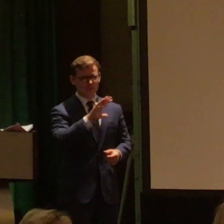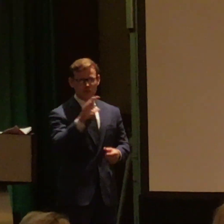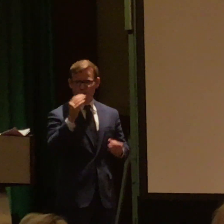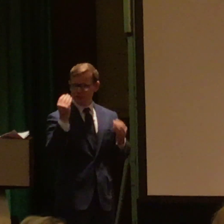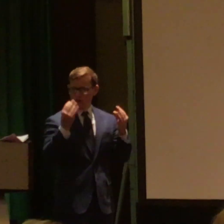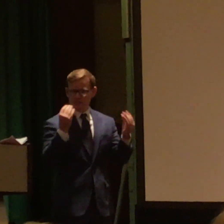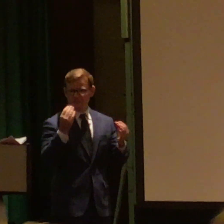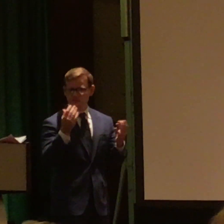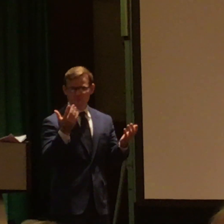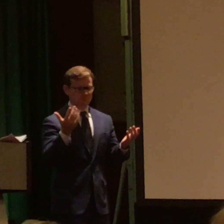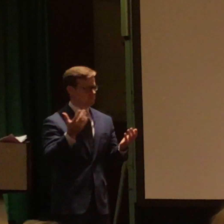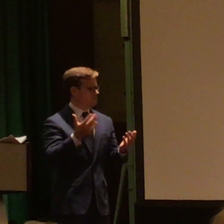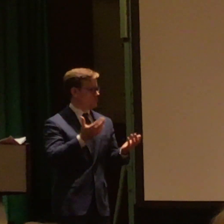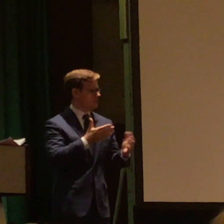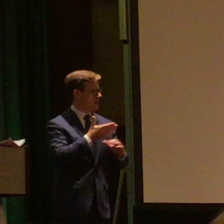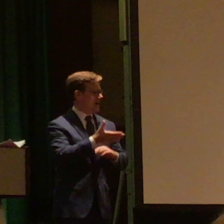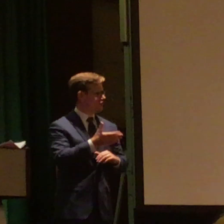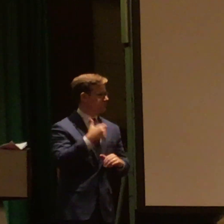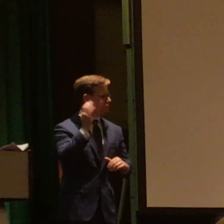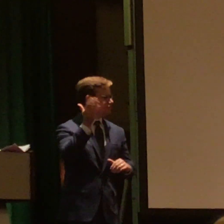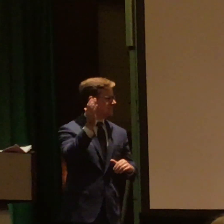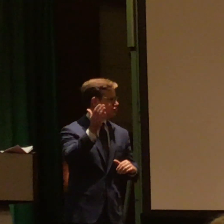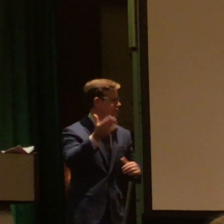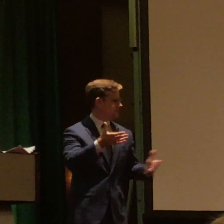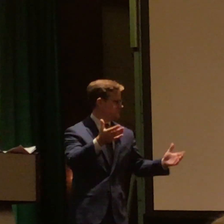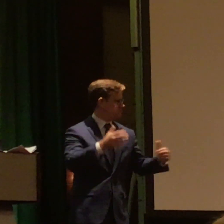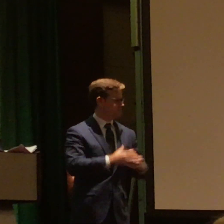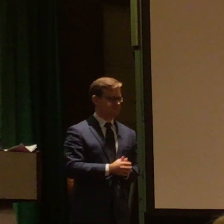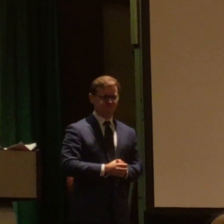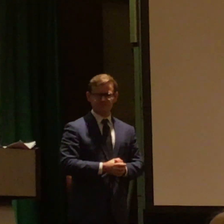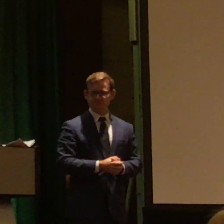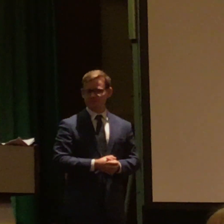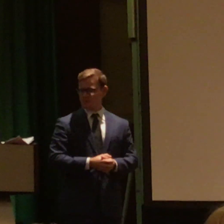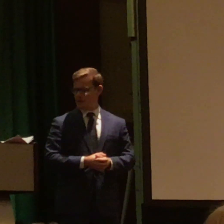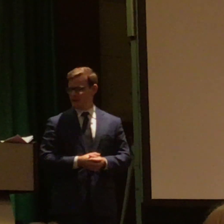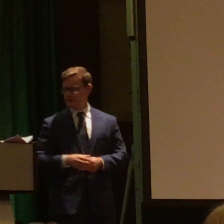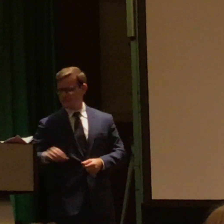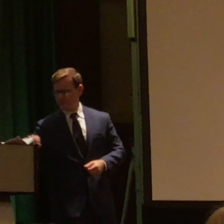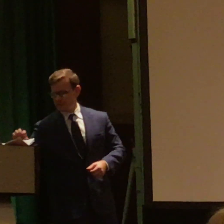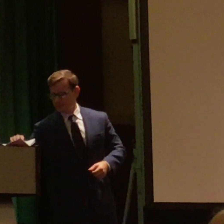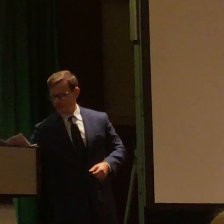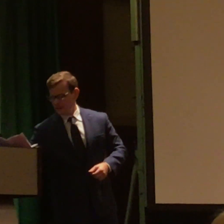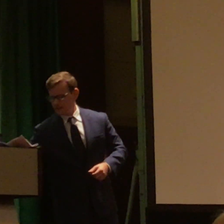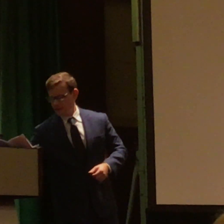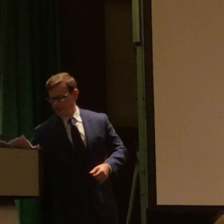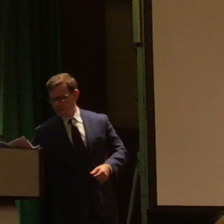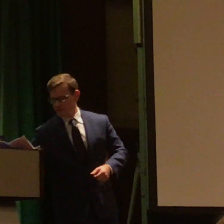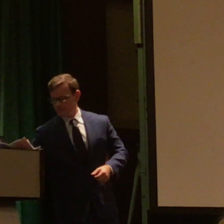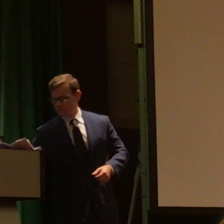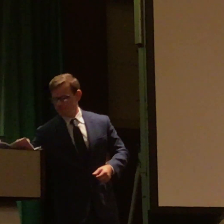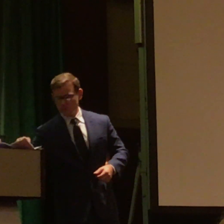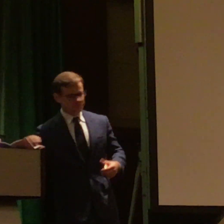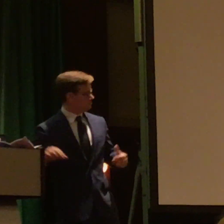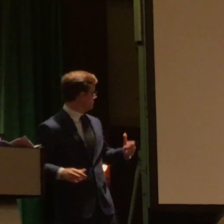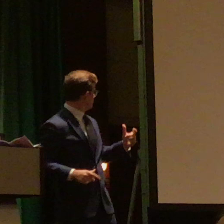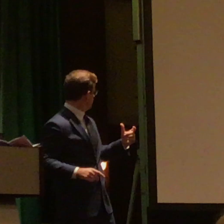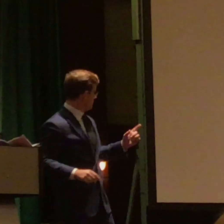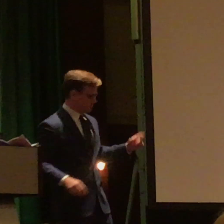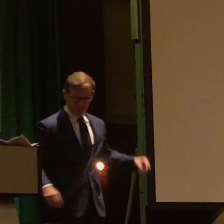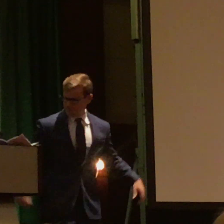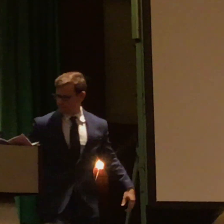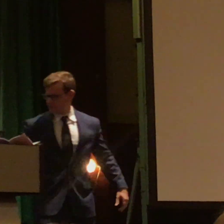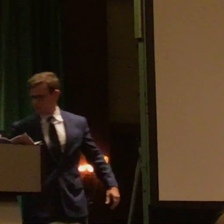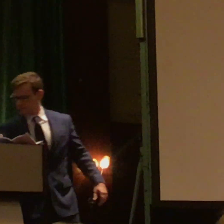I would love to hear your own thoughts. And after this presentation, there'll be an opportunity for that.